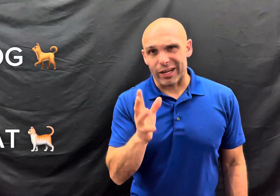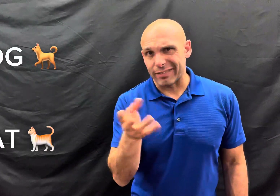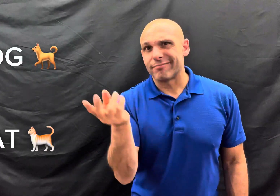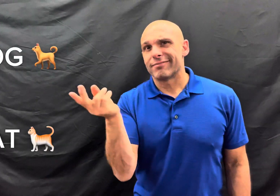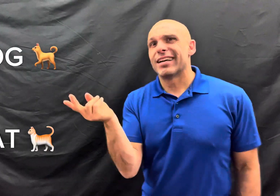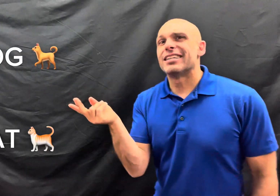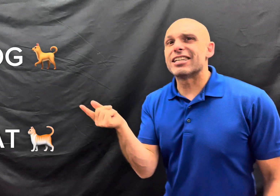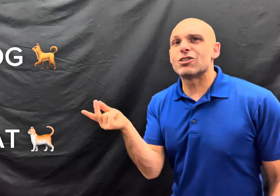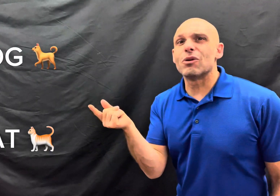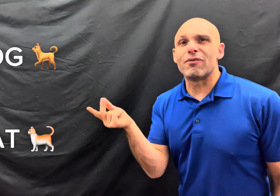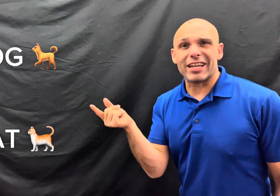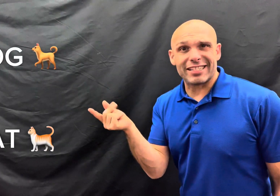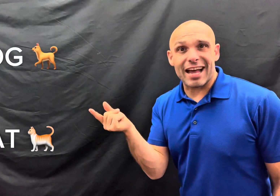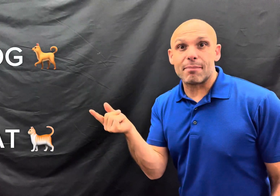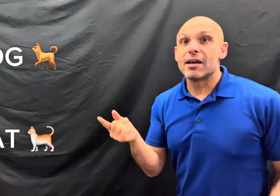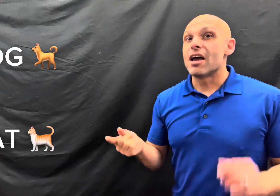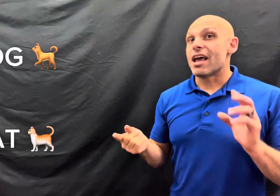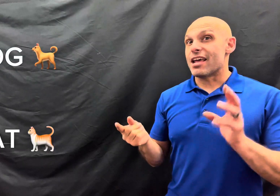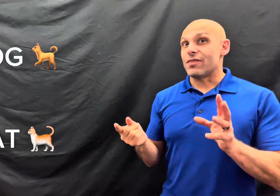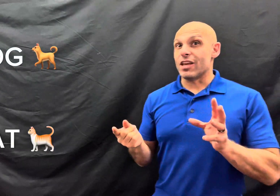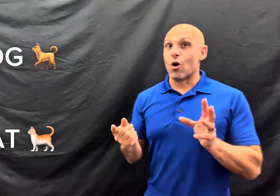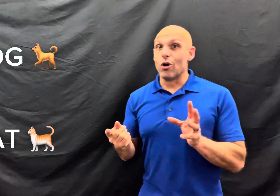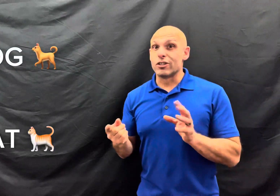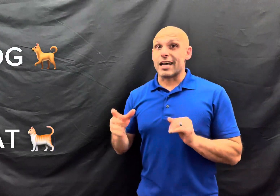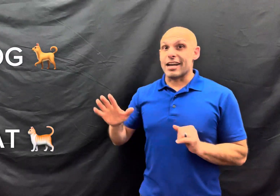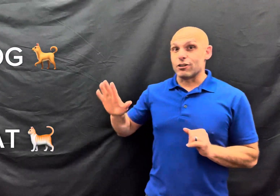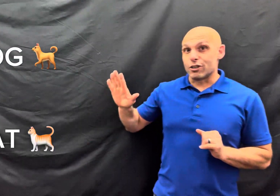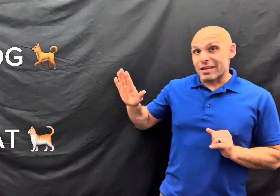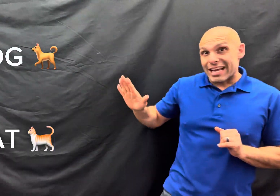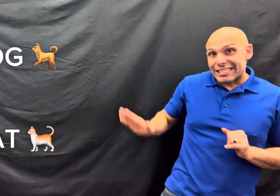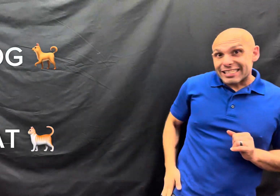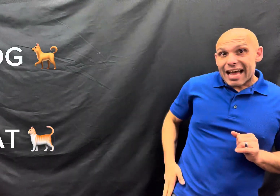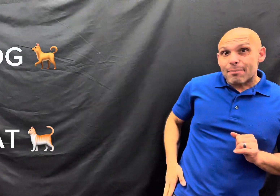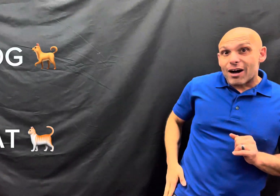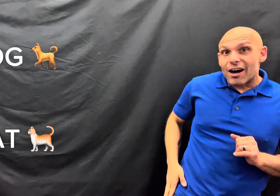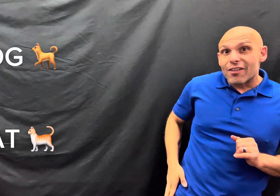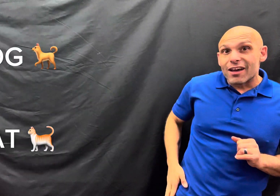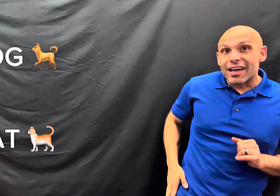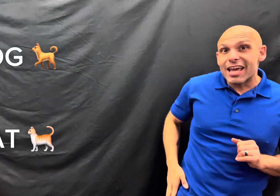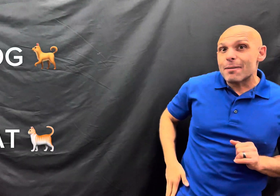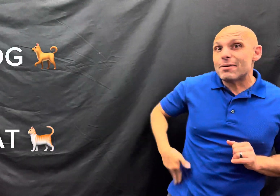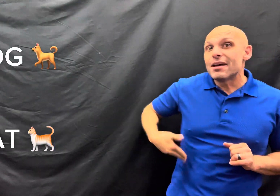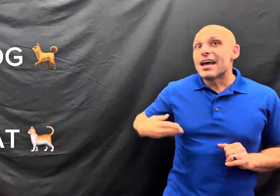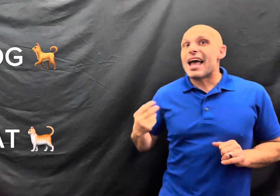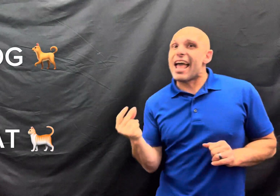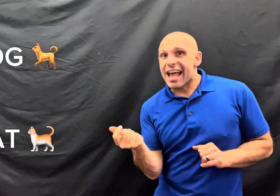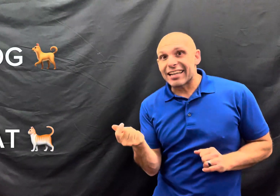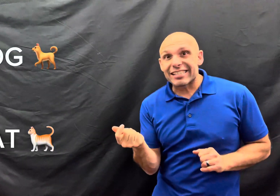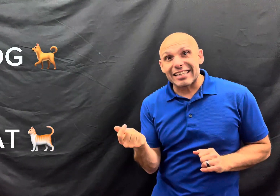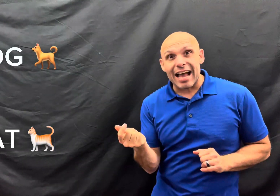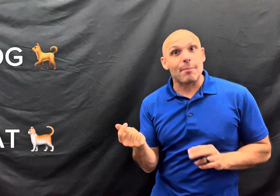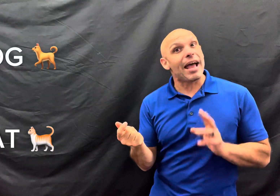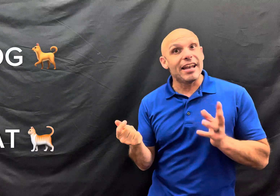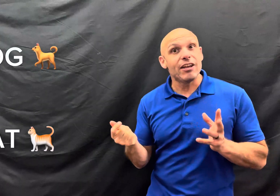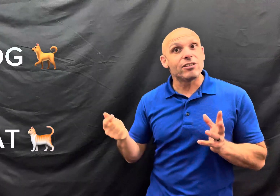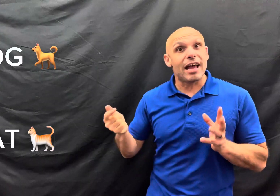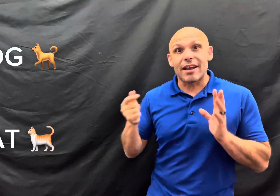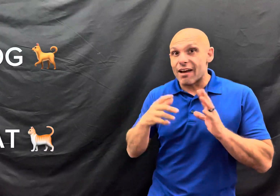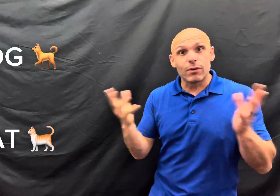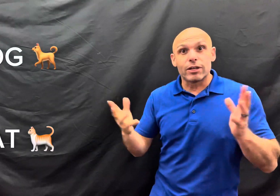annoying. Just do a fake snap. The old sign used to be a slap on the hip and a snap. And everyone used to do